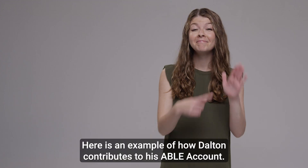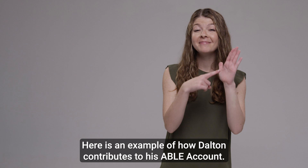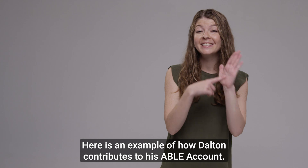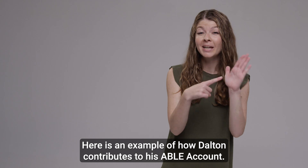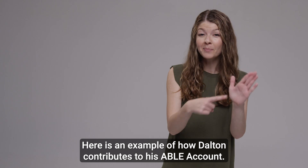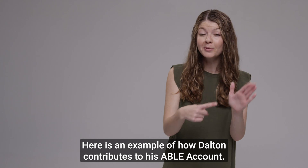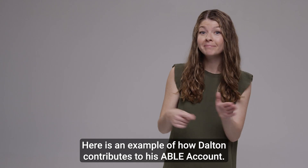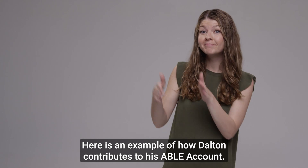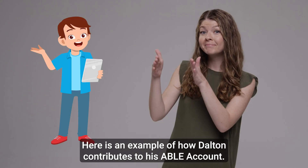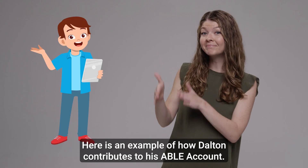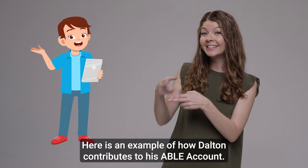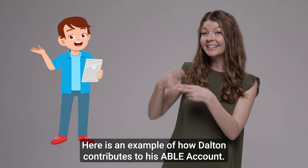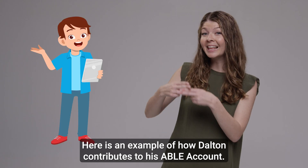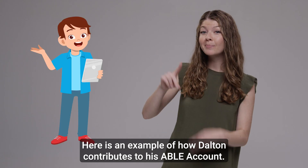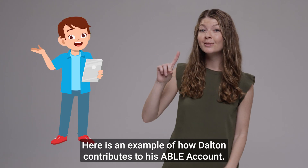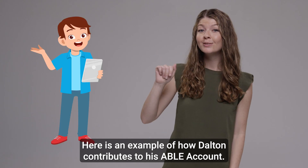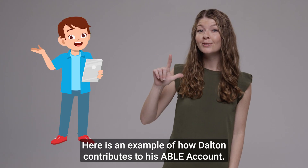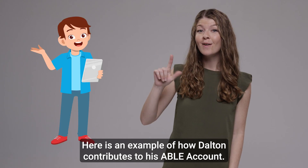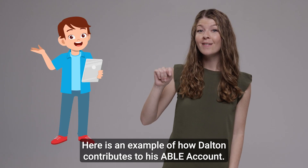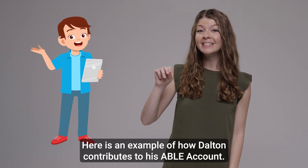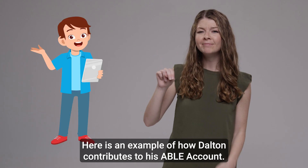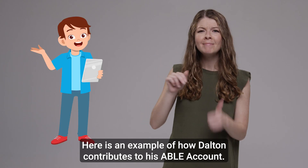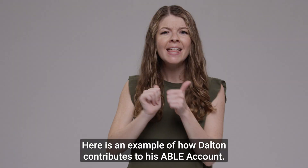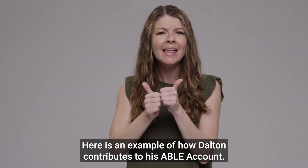Here is an example of how Dalton contributes to his ABLE account.